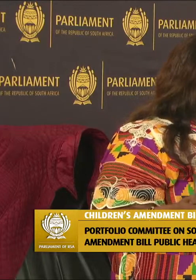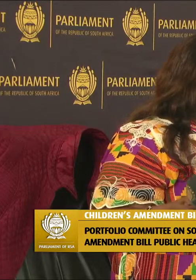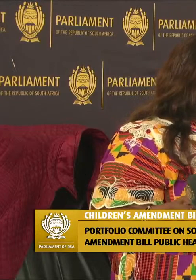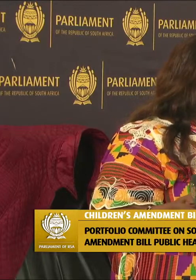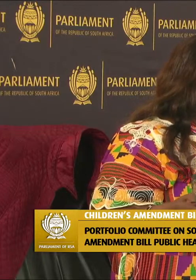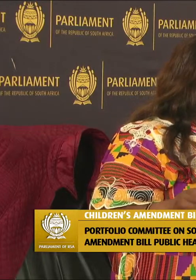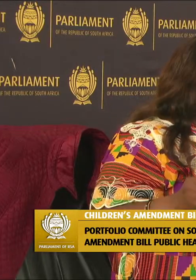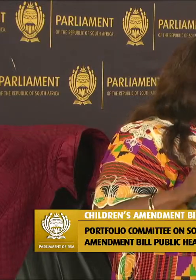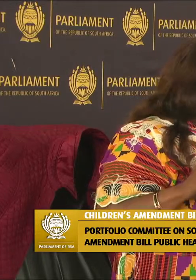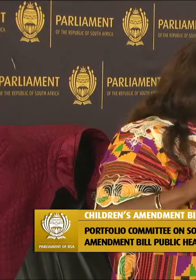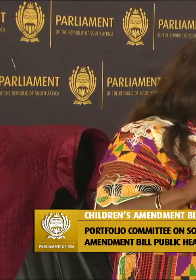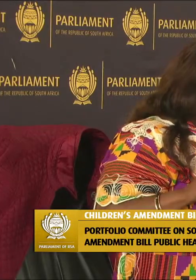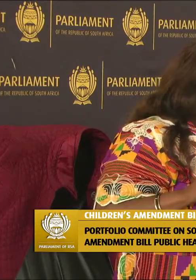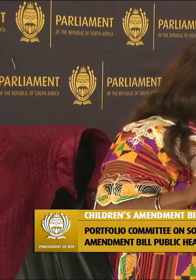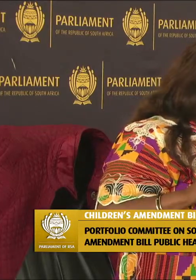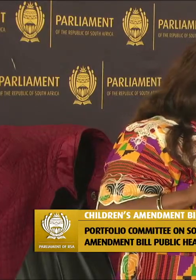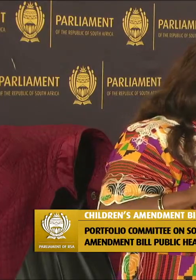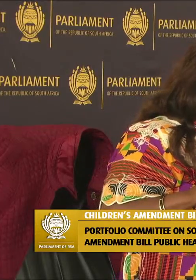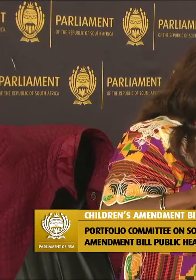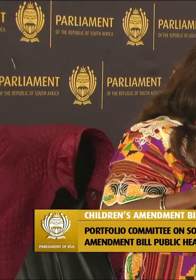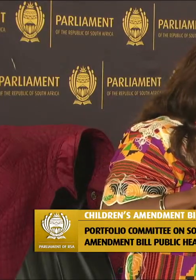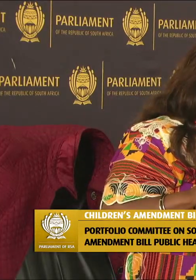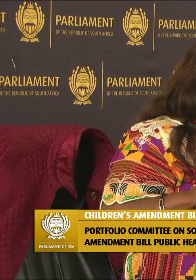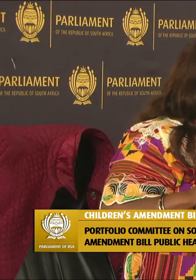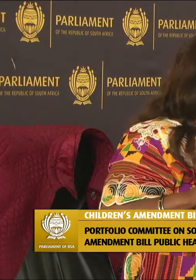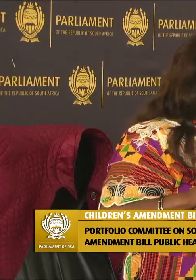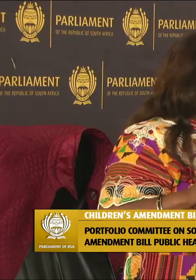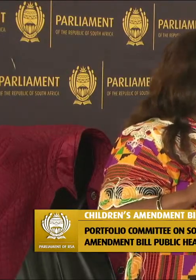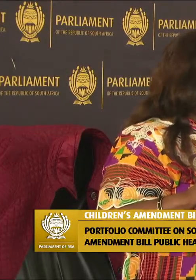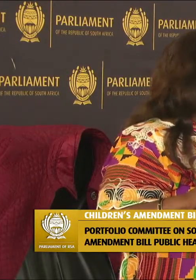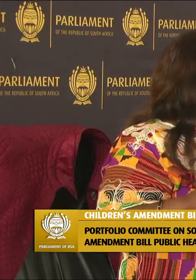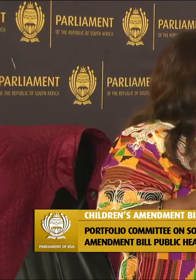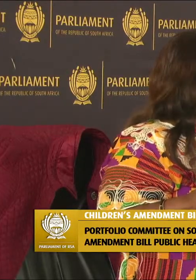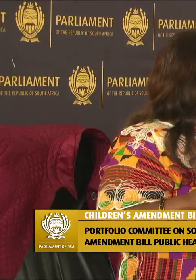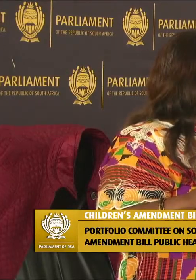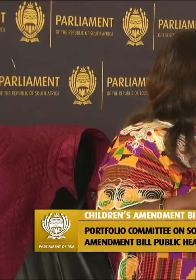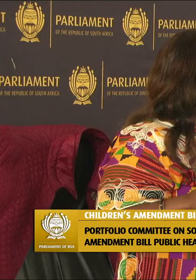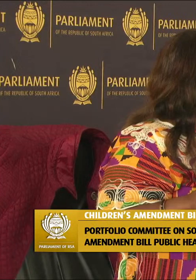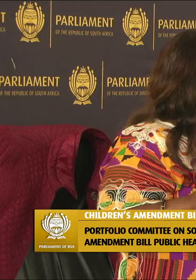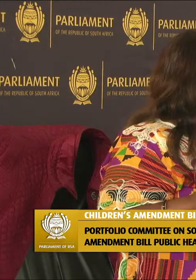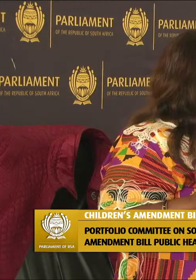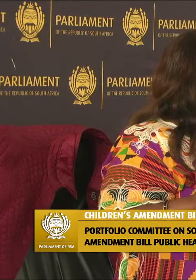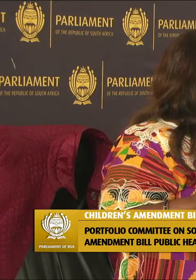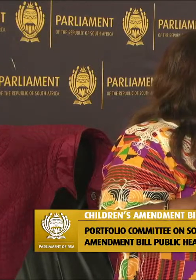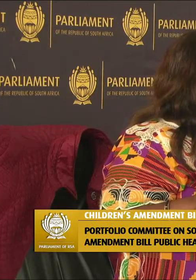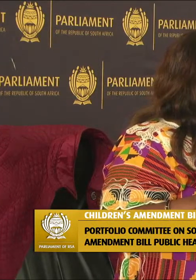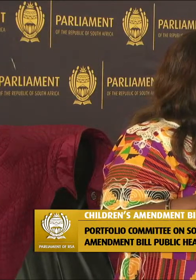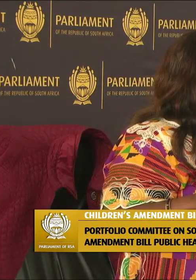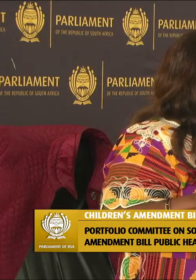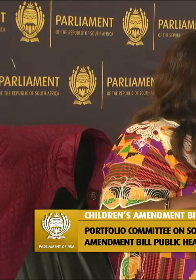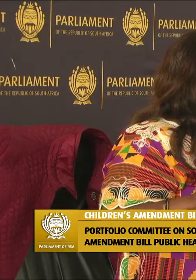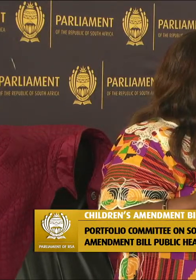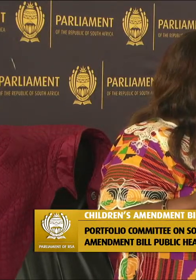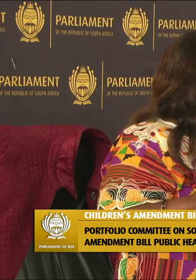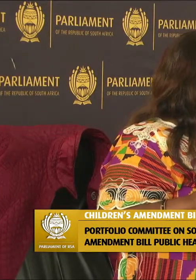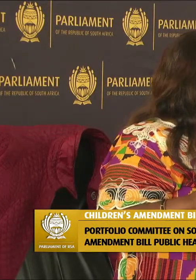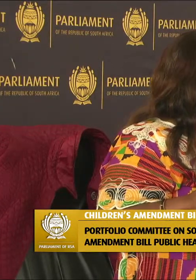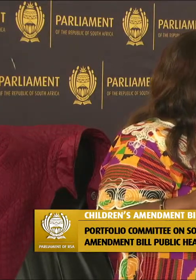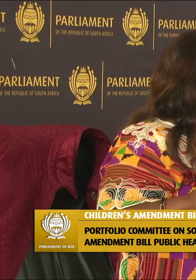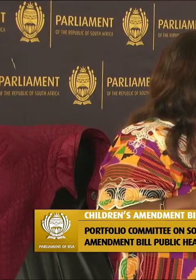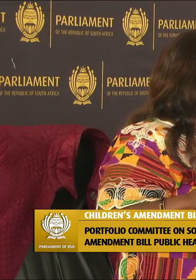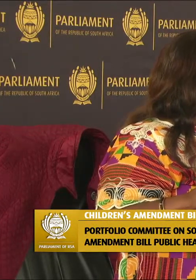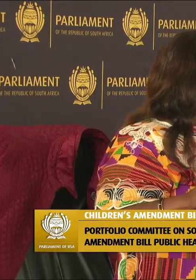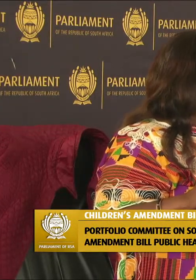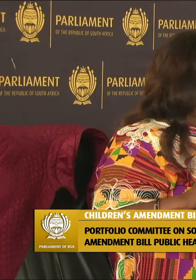be married because we are living under poverty. At the end of the day, we end up marrying